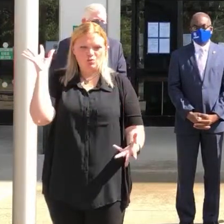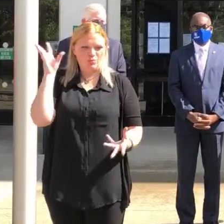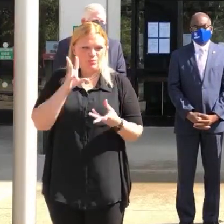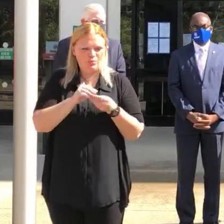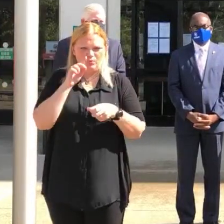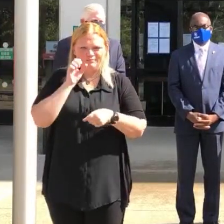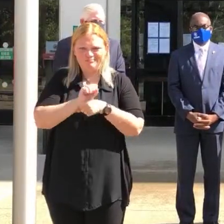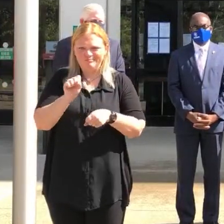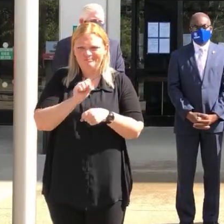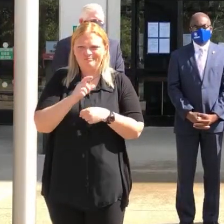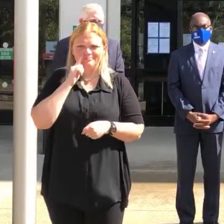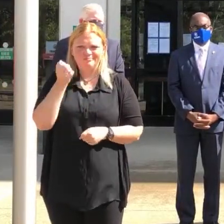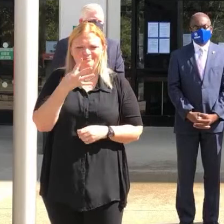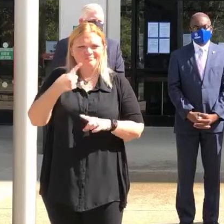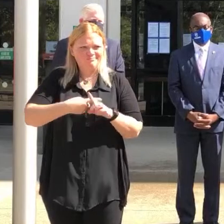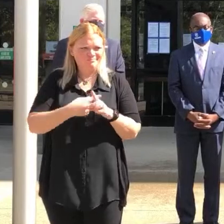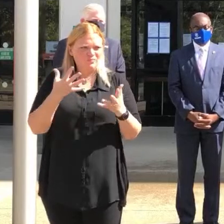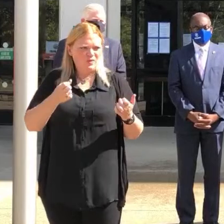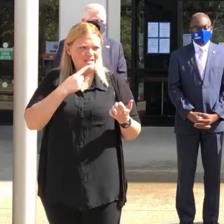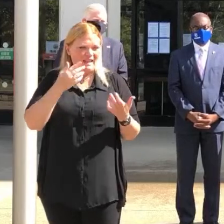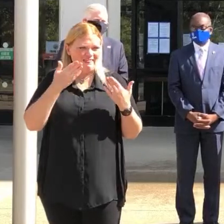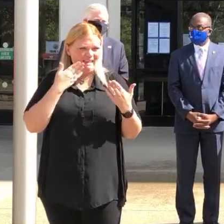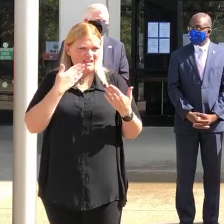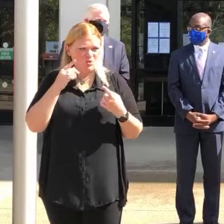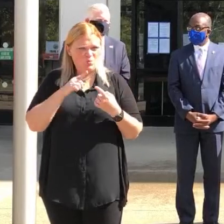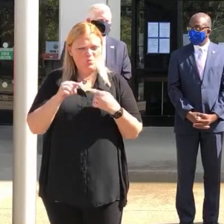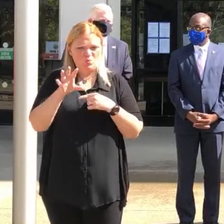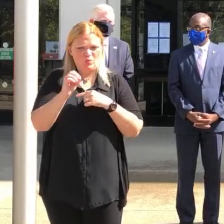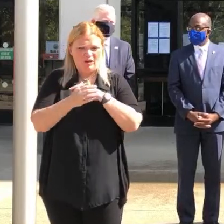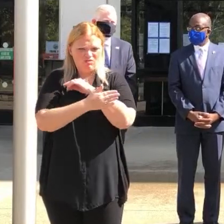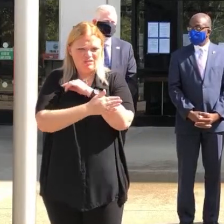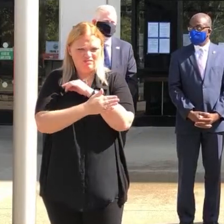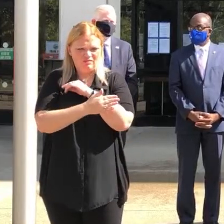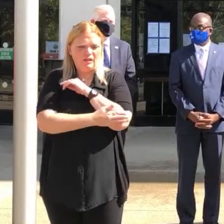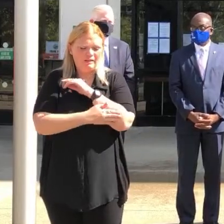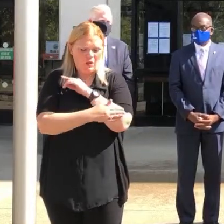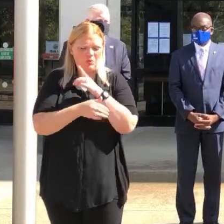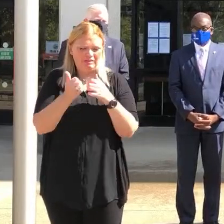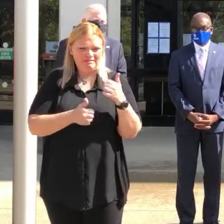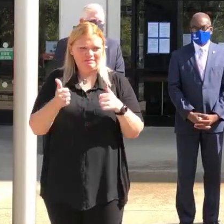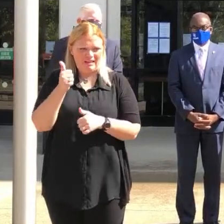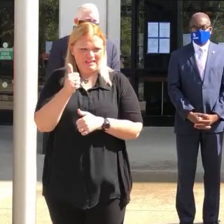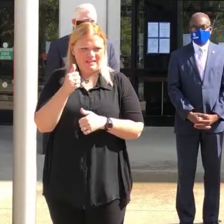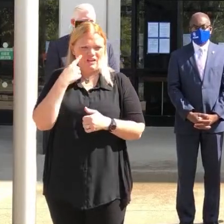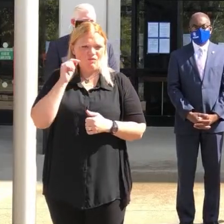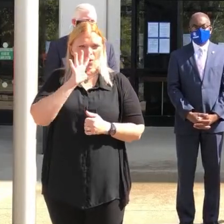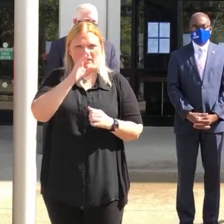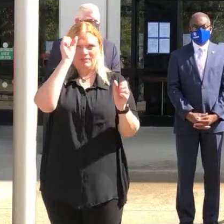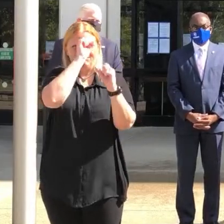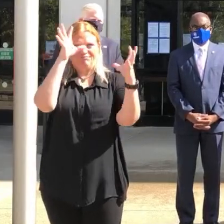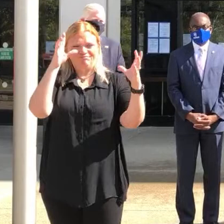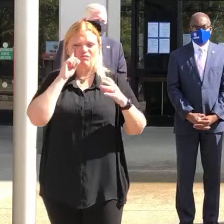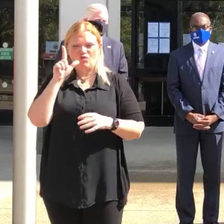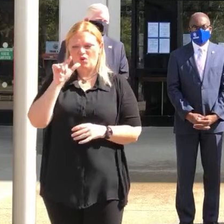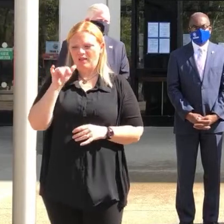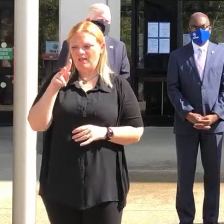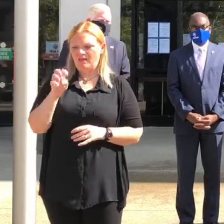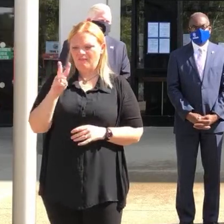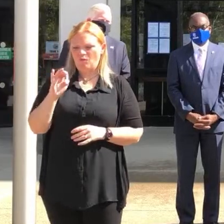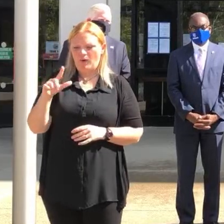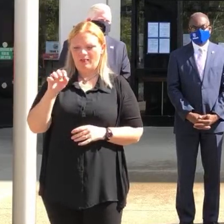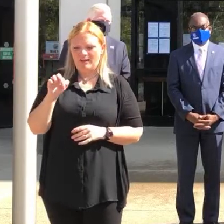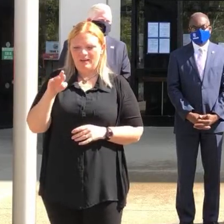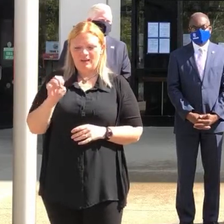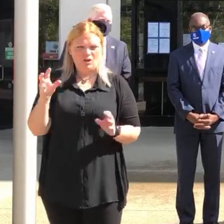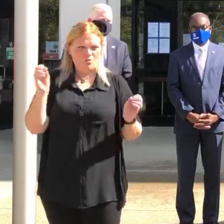for the last couple months. We want to say thank you to our county executive, Mark Polenkars, for his vision for Live Well Erie, where no